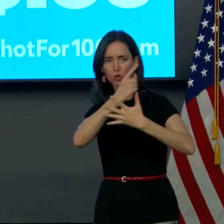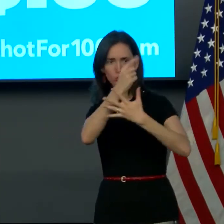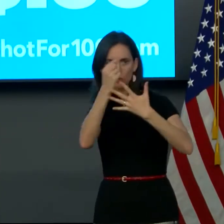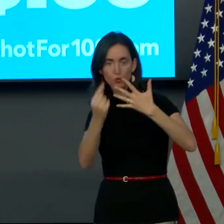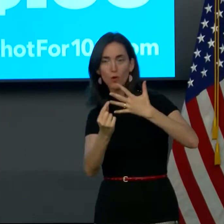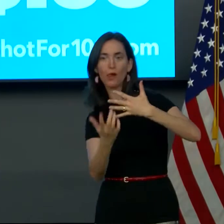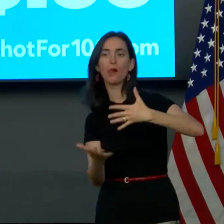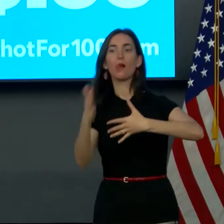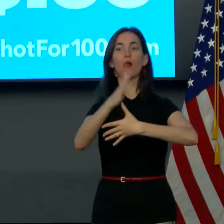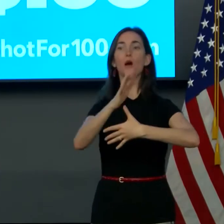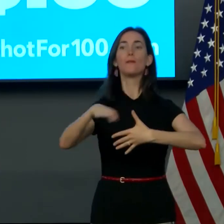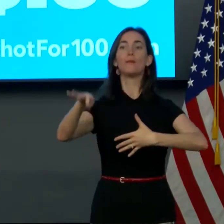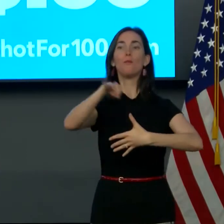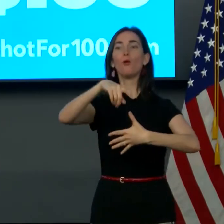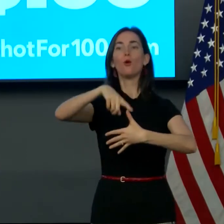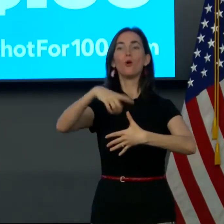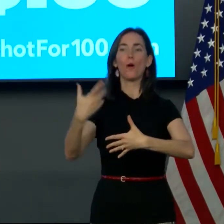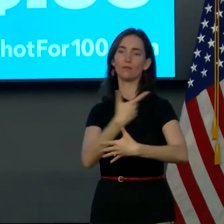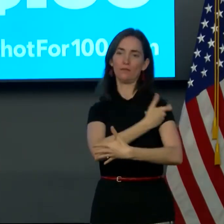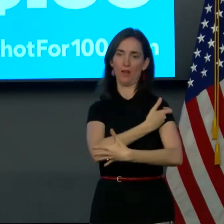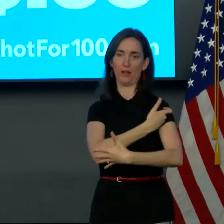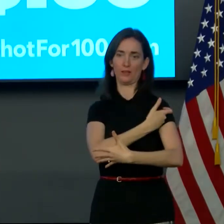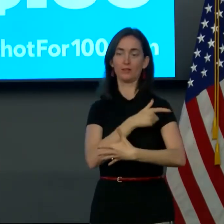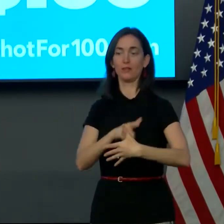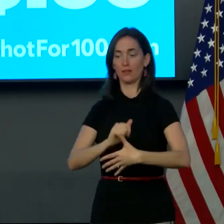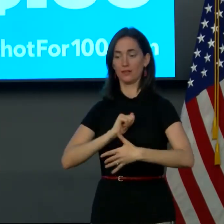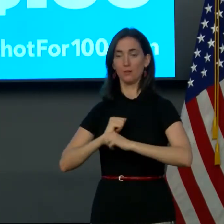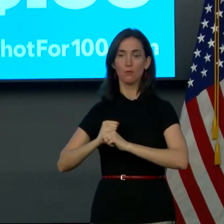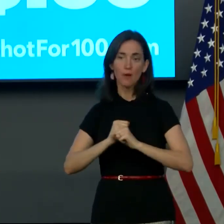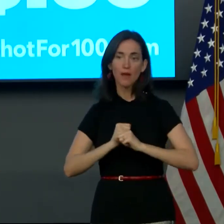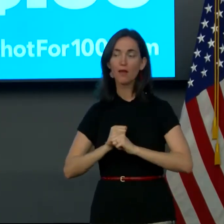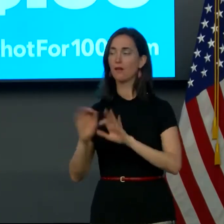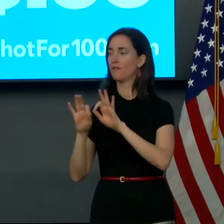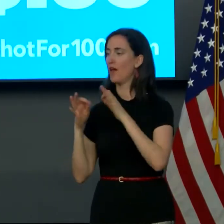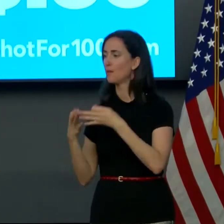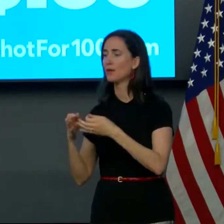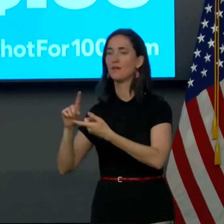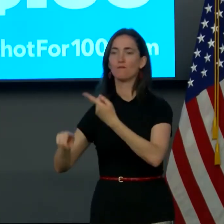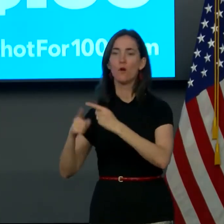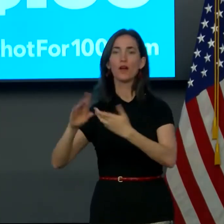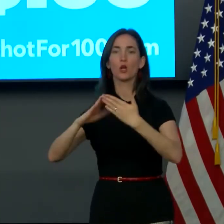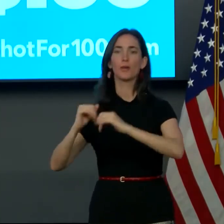to also protect their family and their friends and their community.